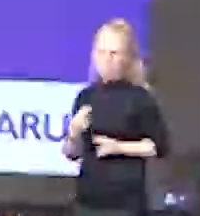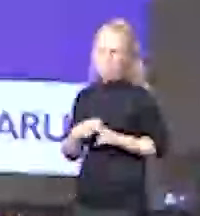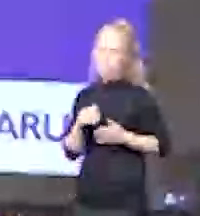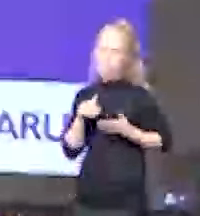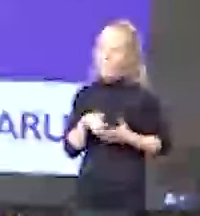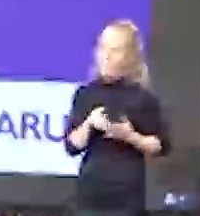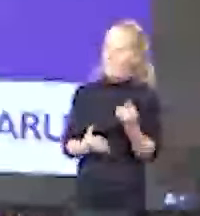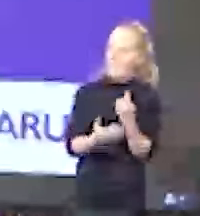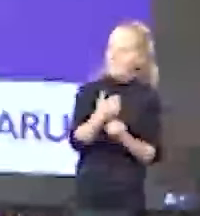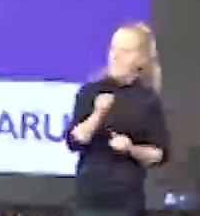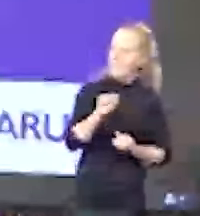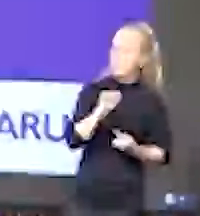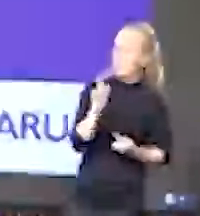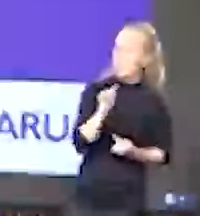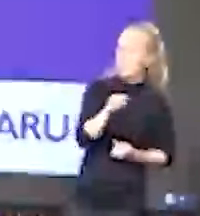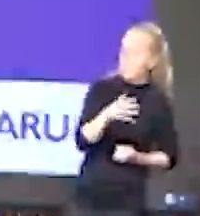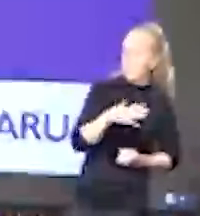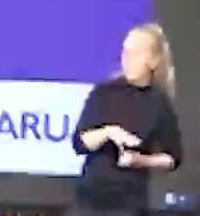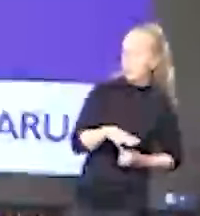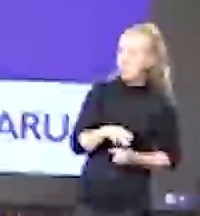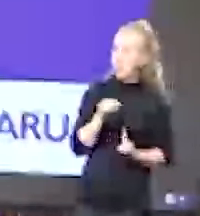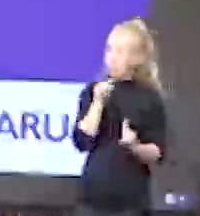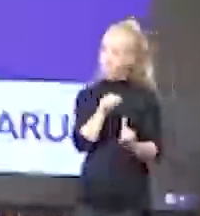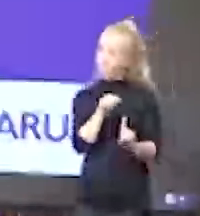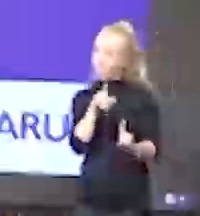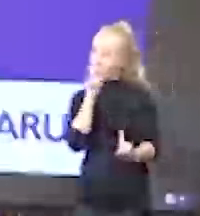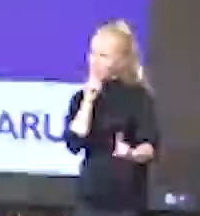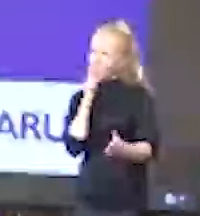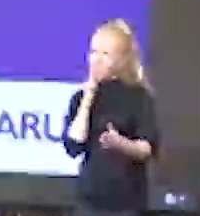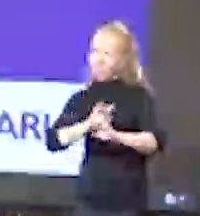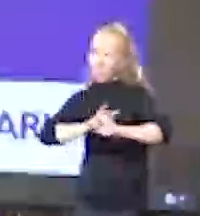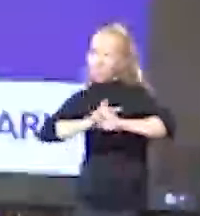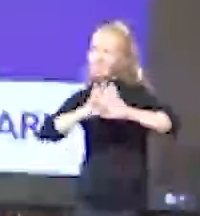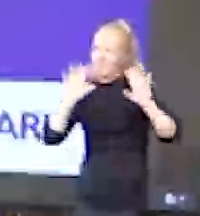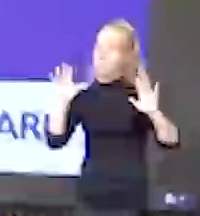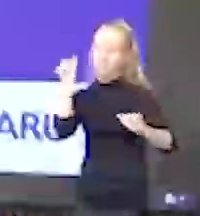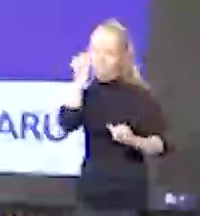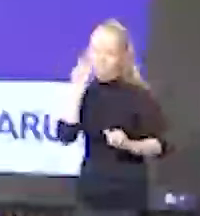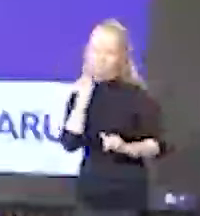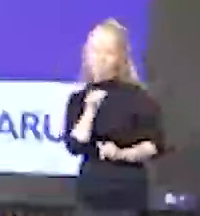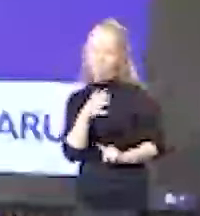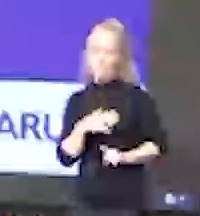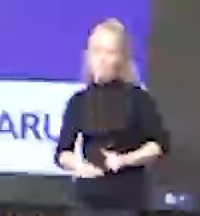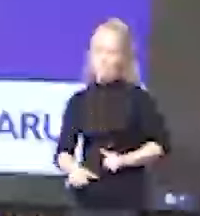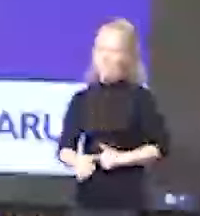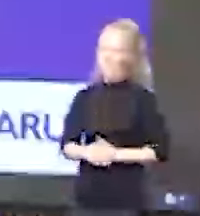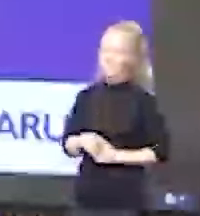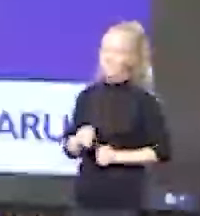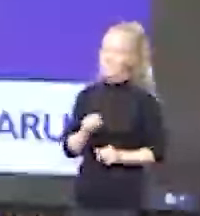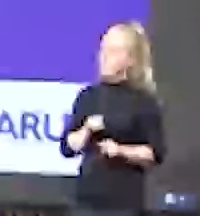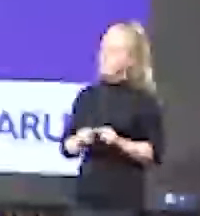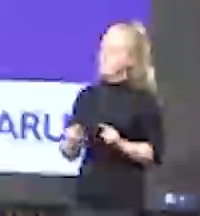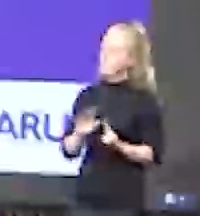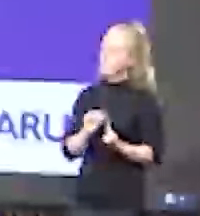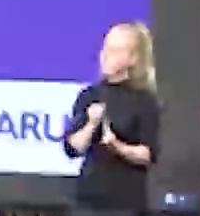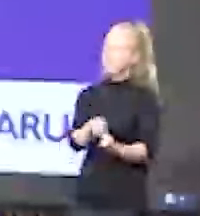And in my experience, those are the people who've got a clear sense of what they're trying to get to are the most effective at what they're